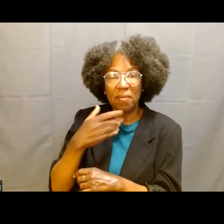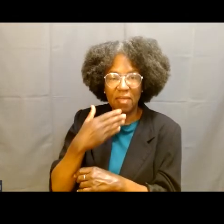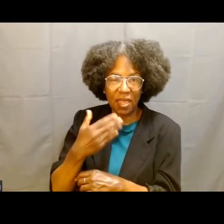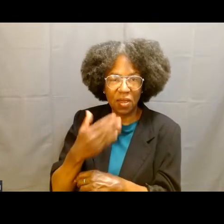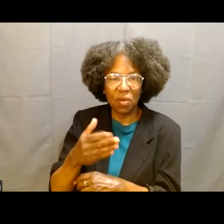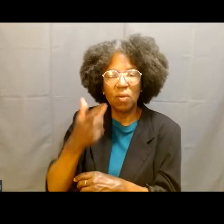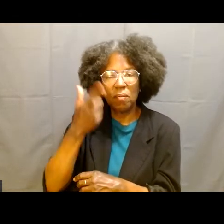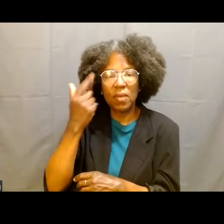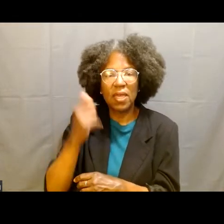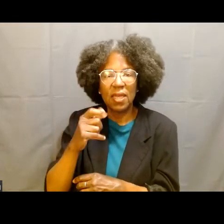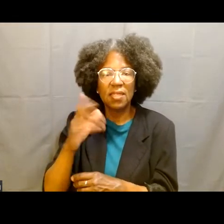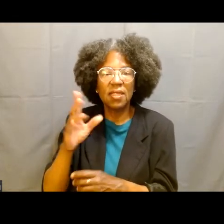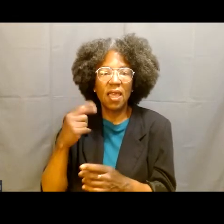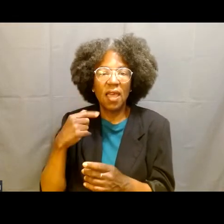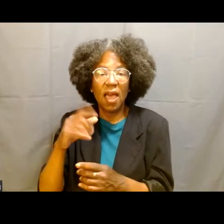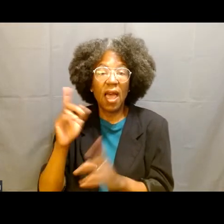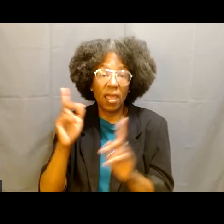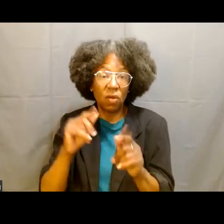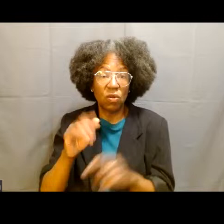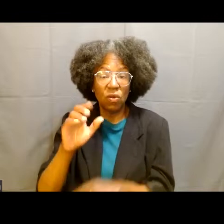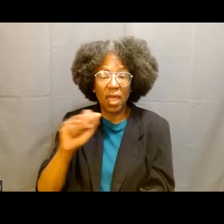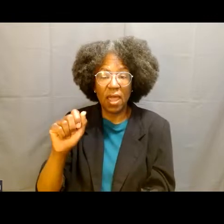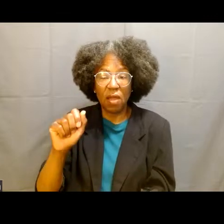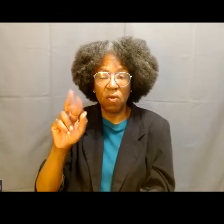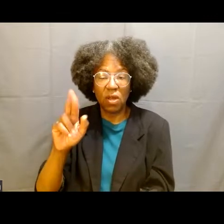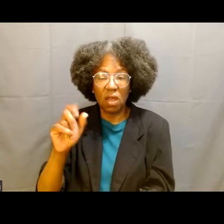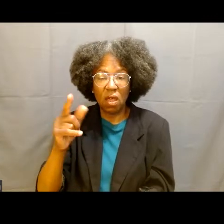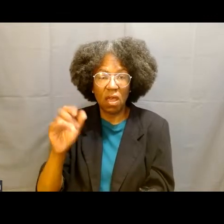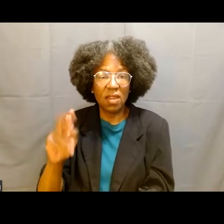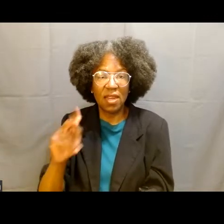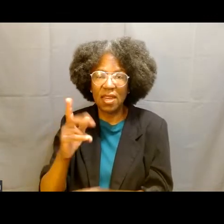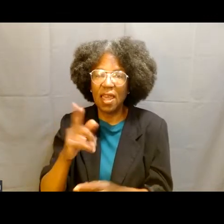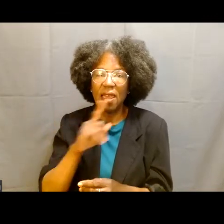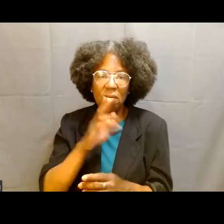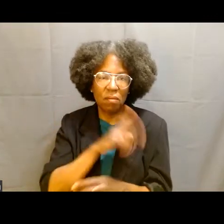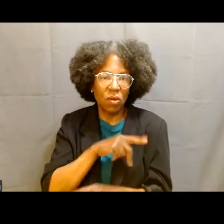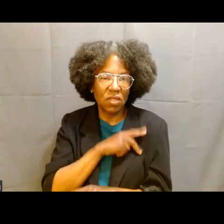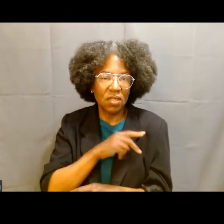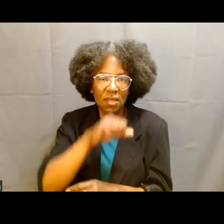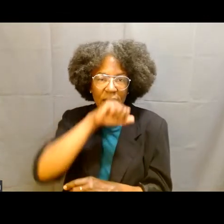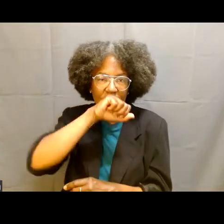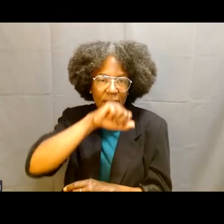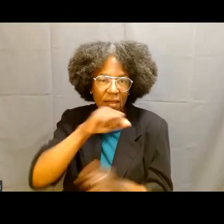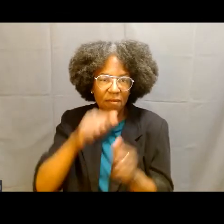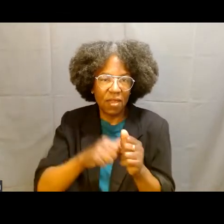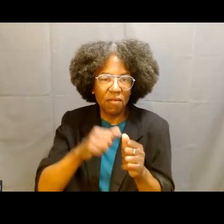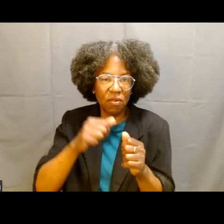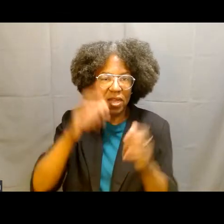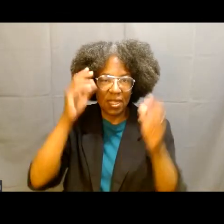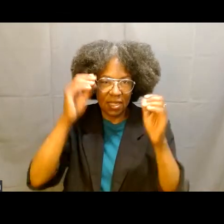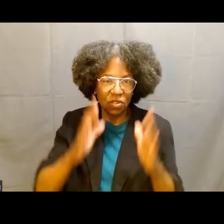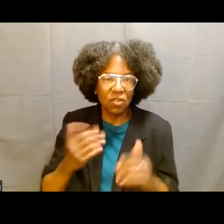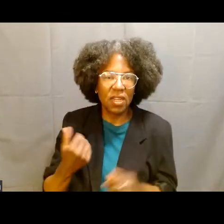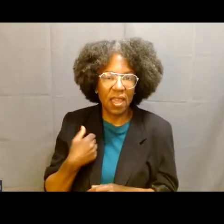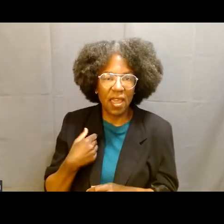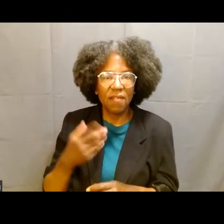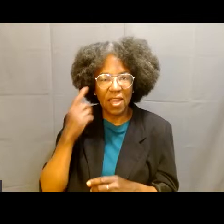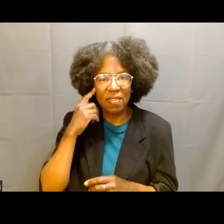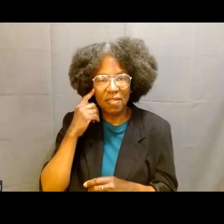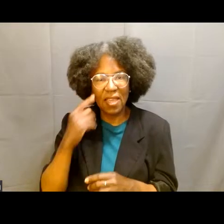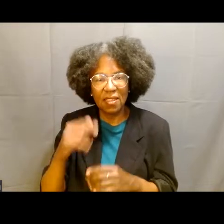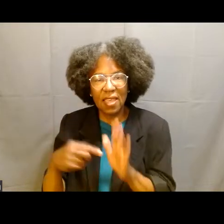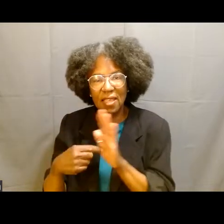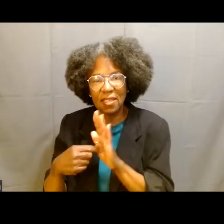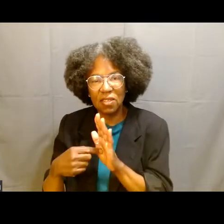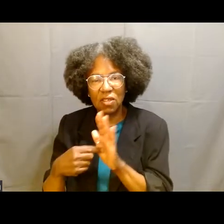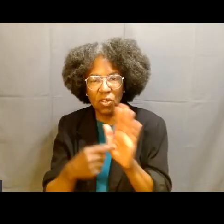I've personally loved every single teacher I have. And I think at some level, that's a reflection of the work that you're doing. And also, I want